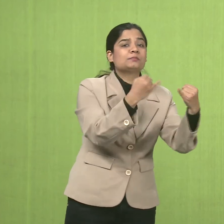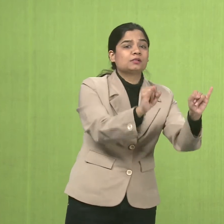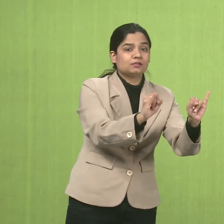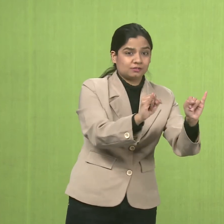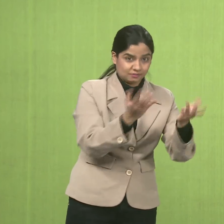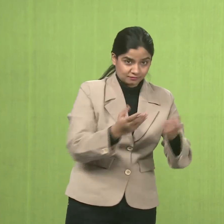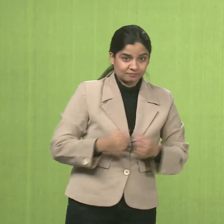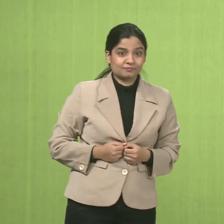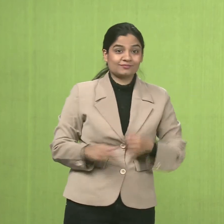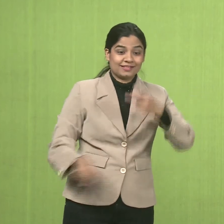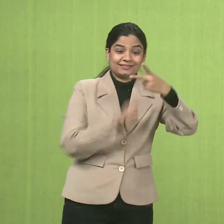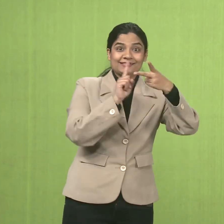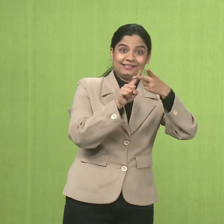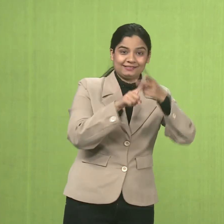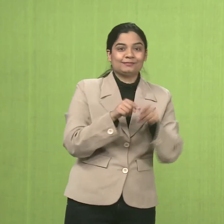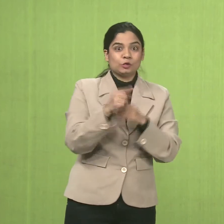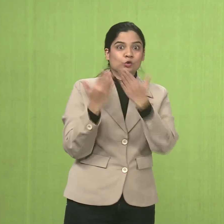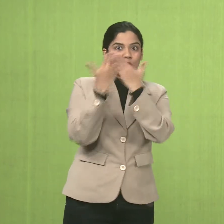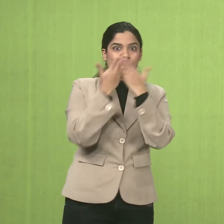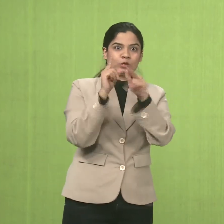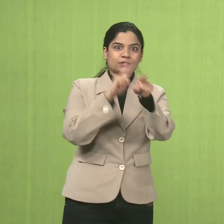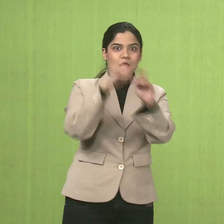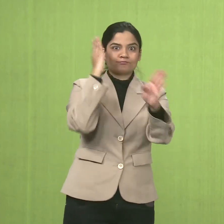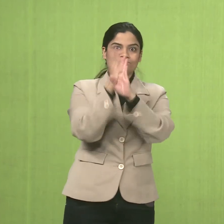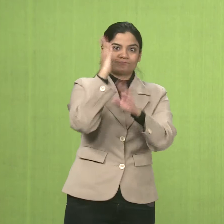going in the wrong direction. Second is bunking school.